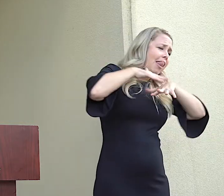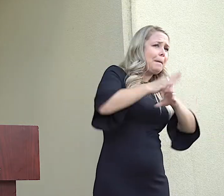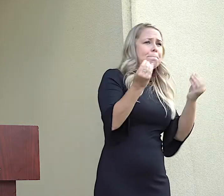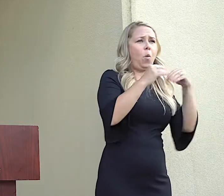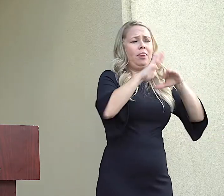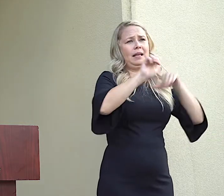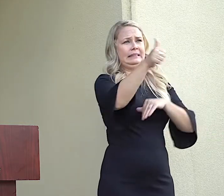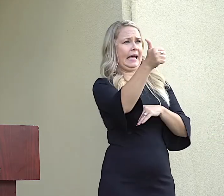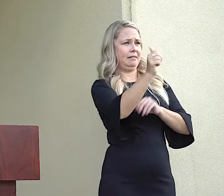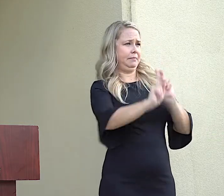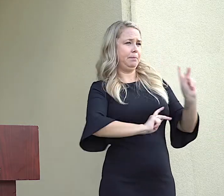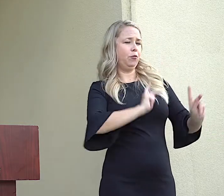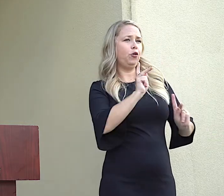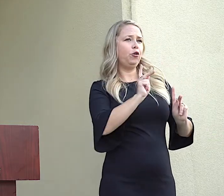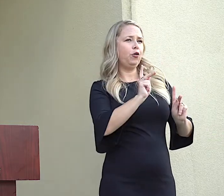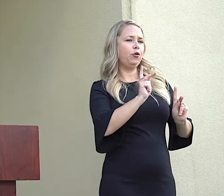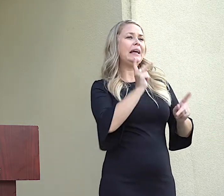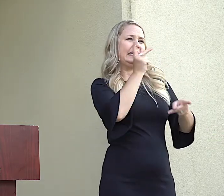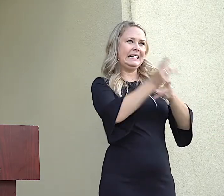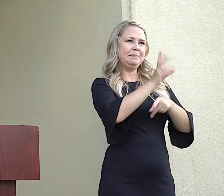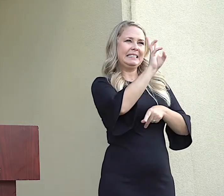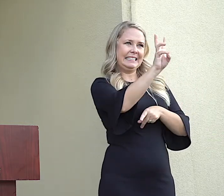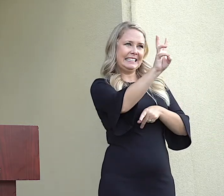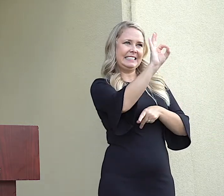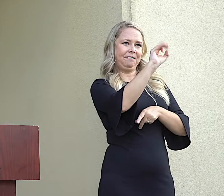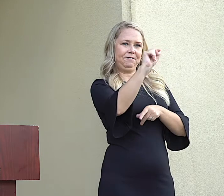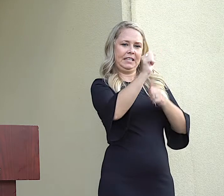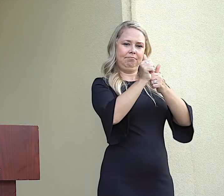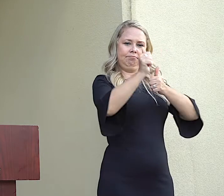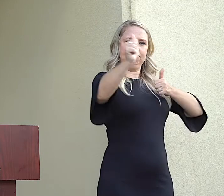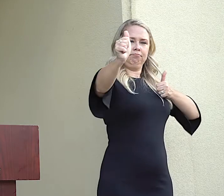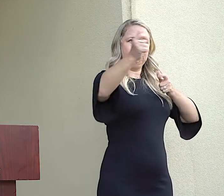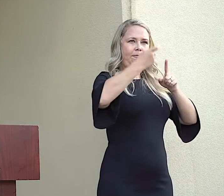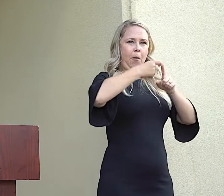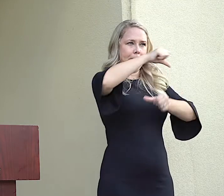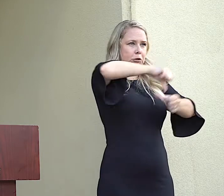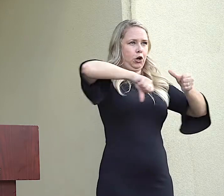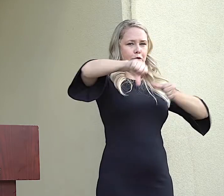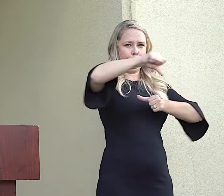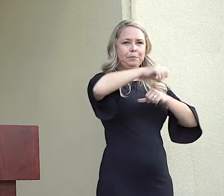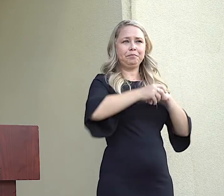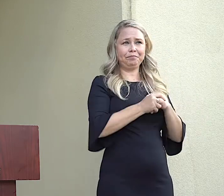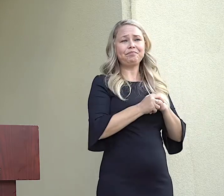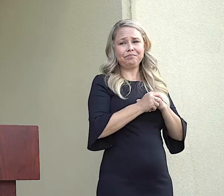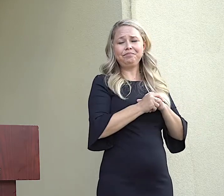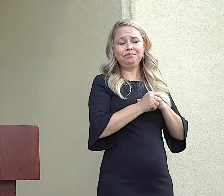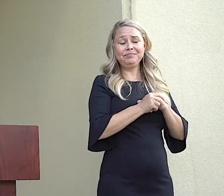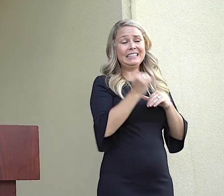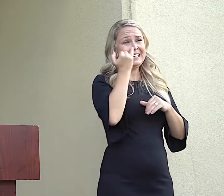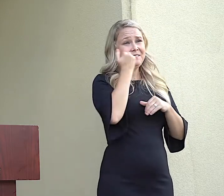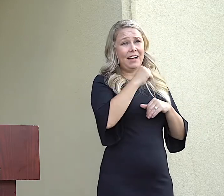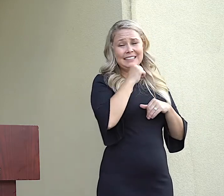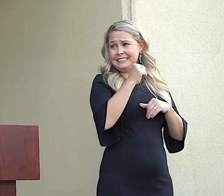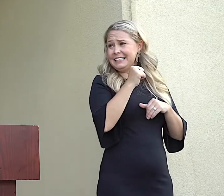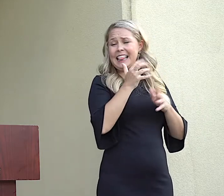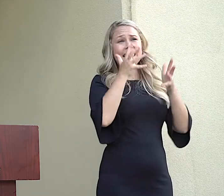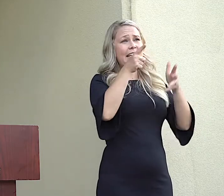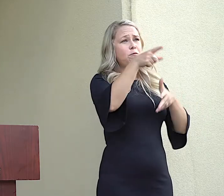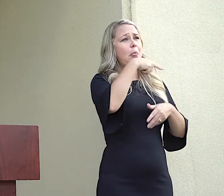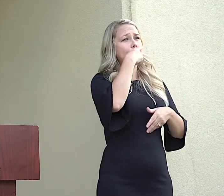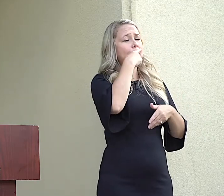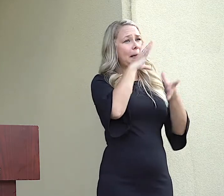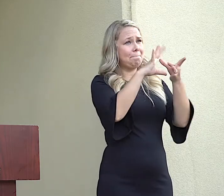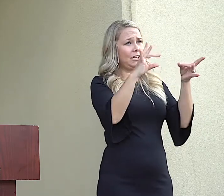more than 10 and keeping 6 feet from those around you. And it would be remiss of me if I didn't leave you with a public health